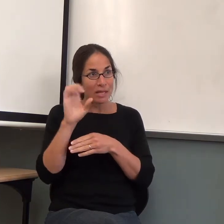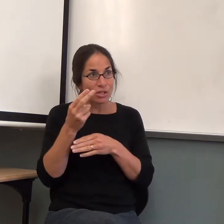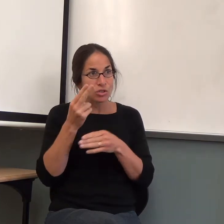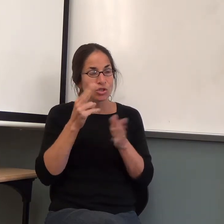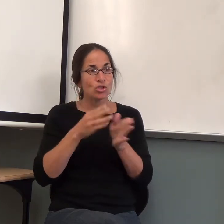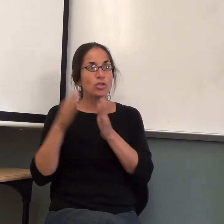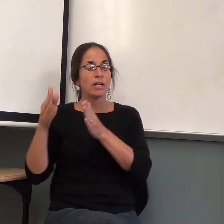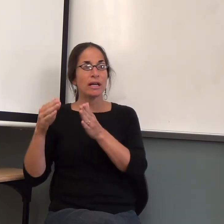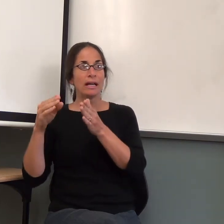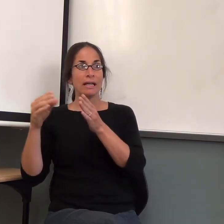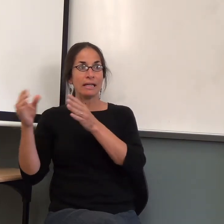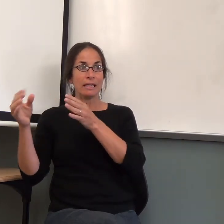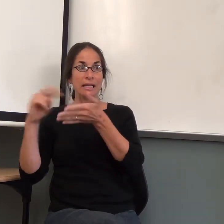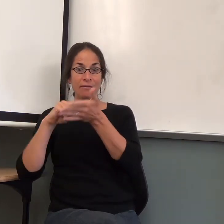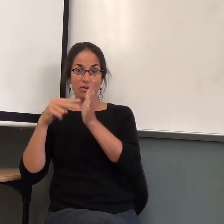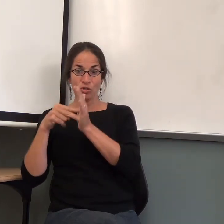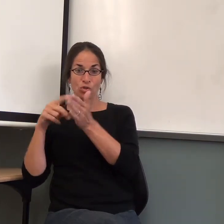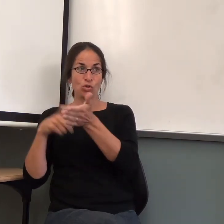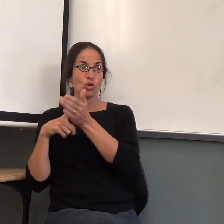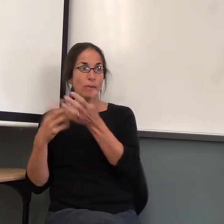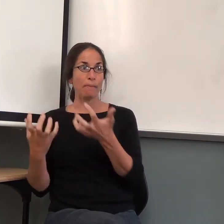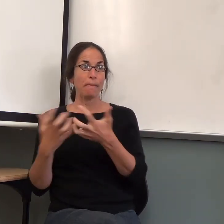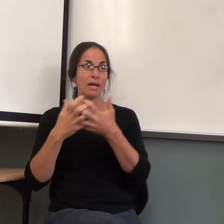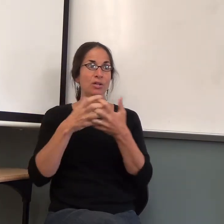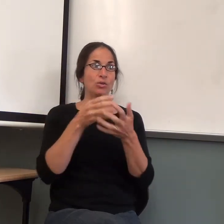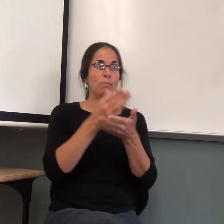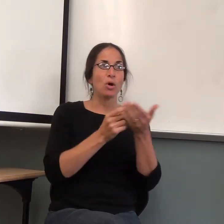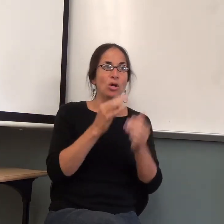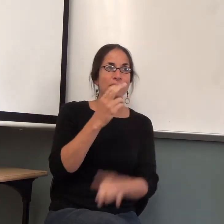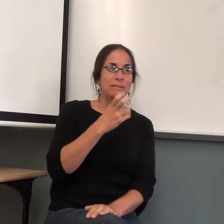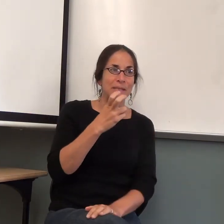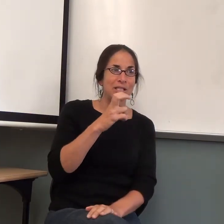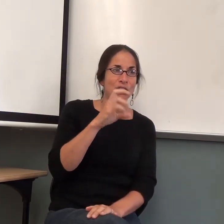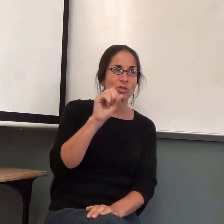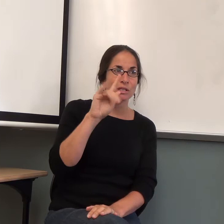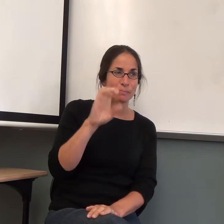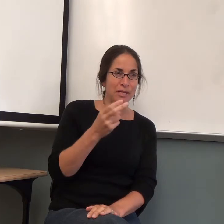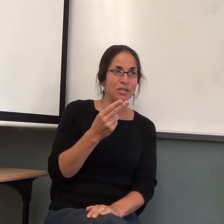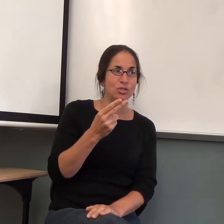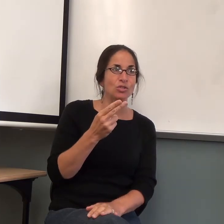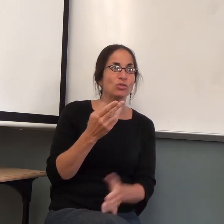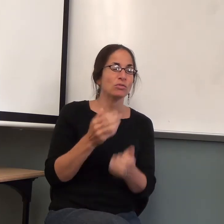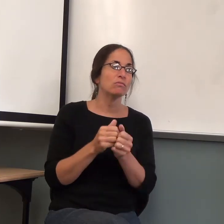part of speech? For instance, if the definition of to act is